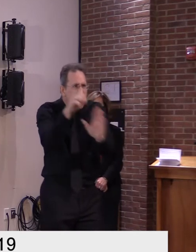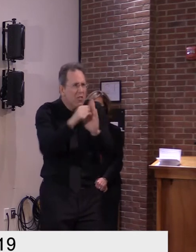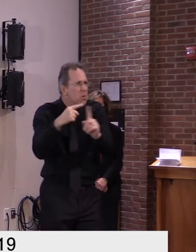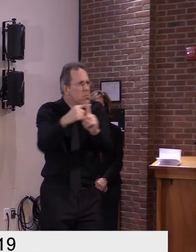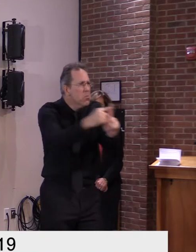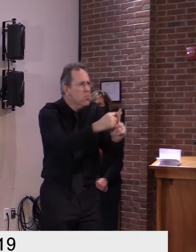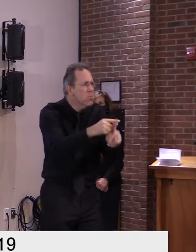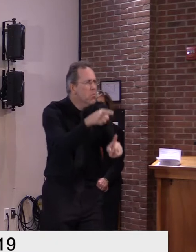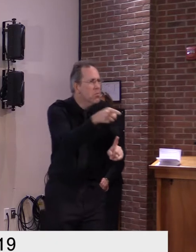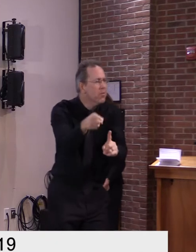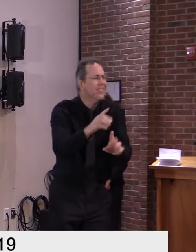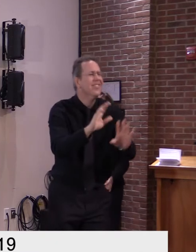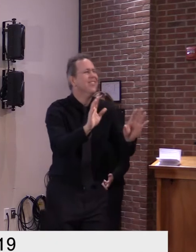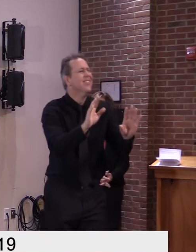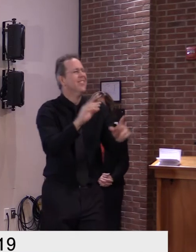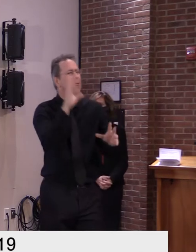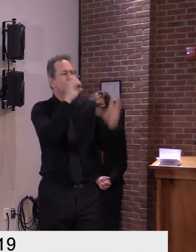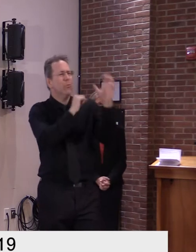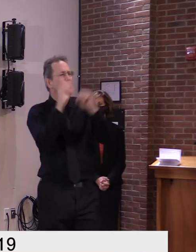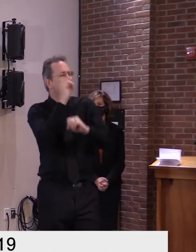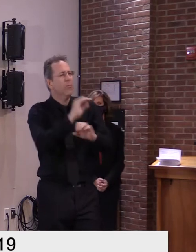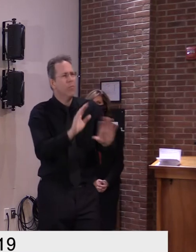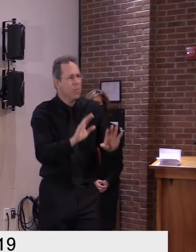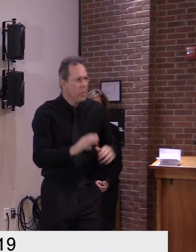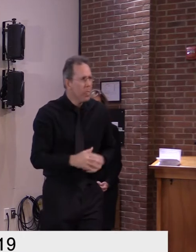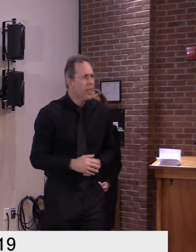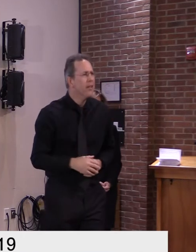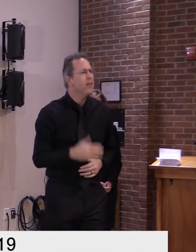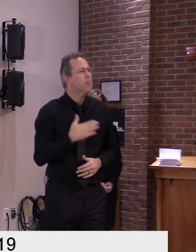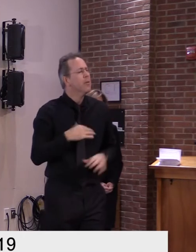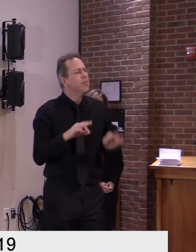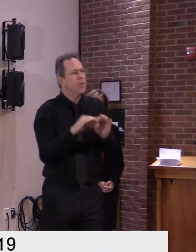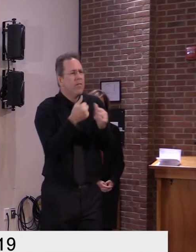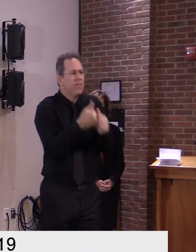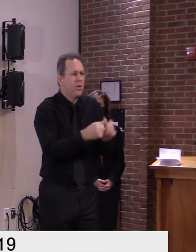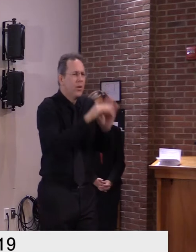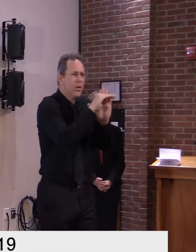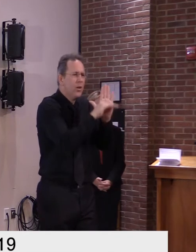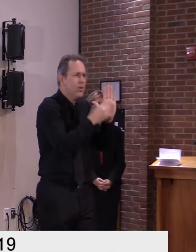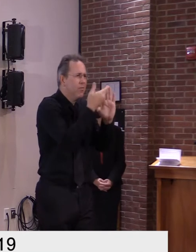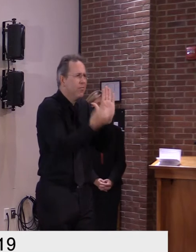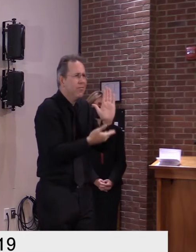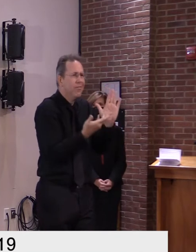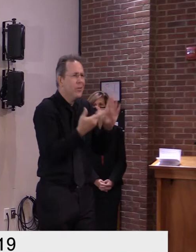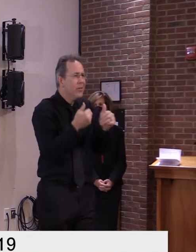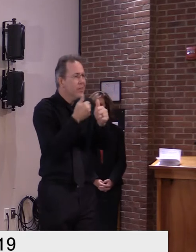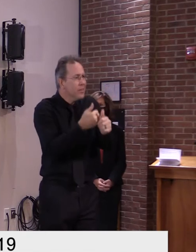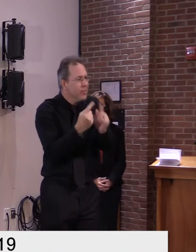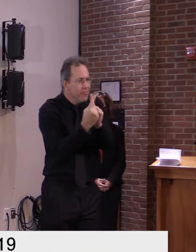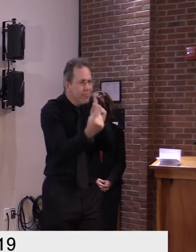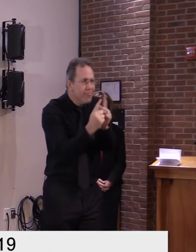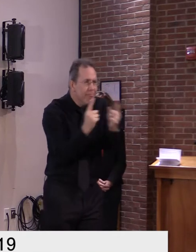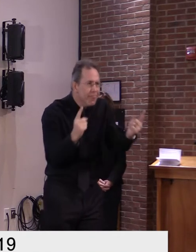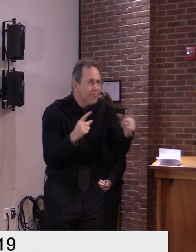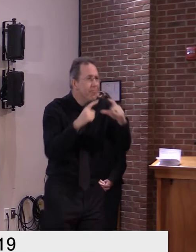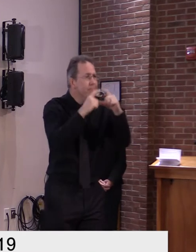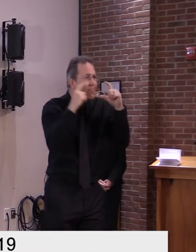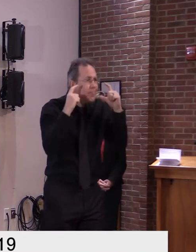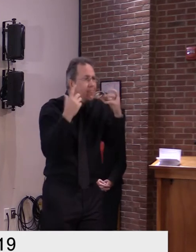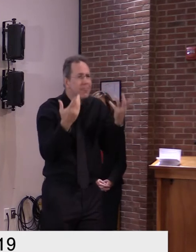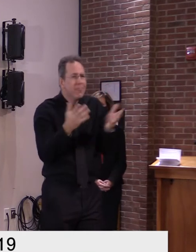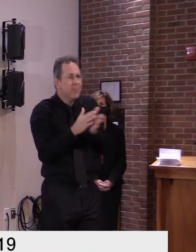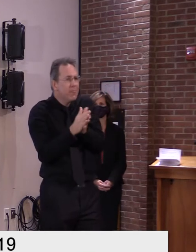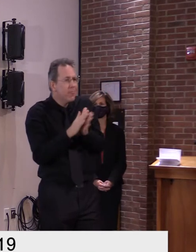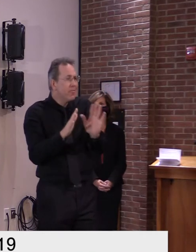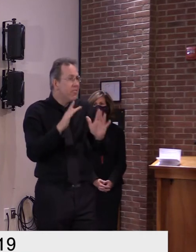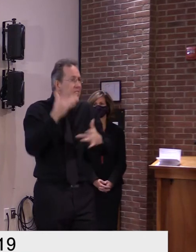mask, stay physically distanced, and continue to be as safe as possible. But again, it's with